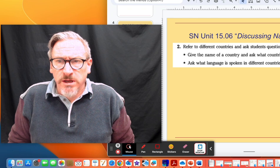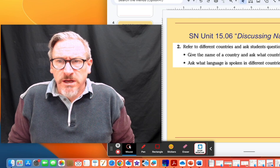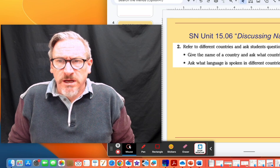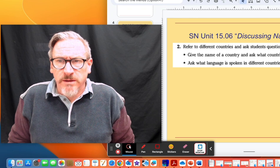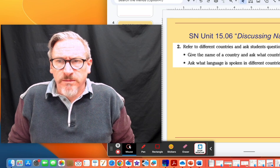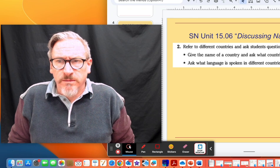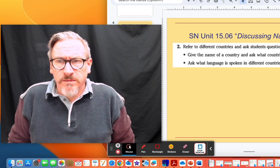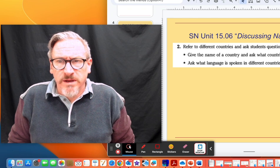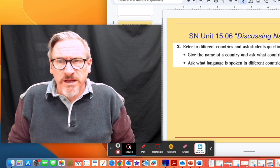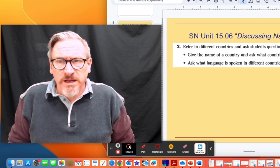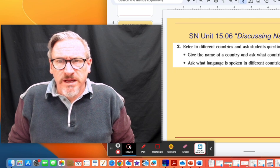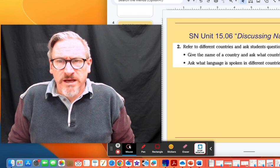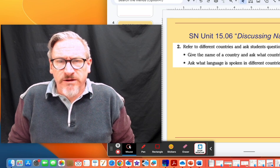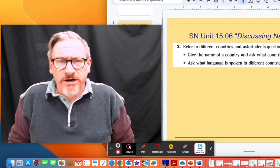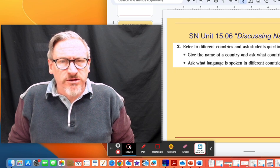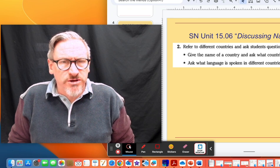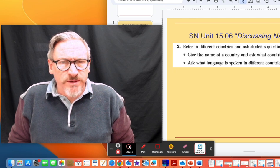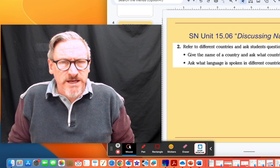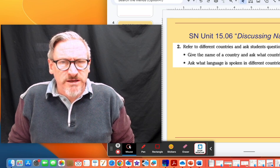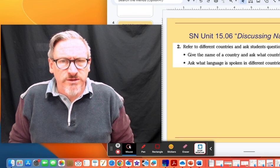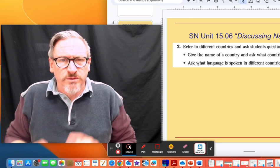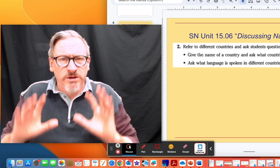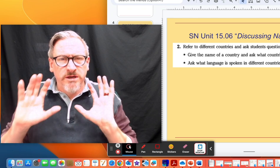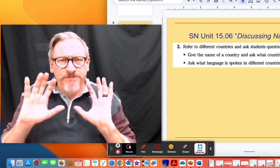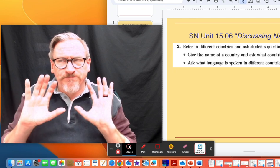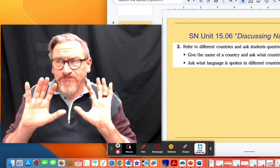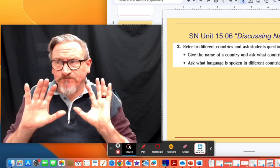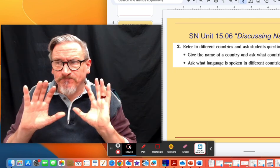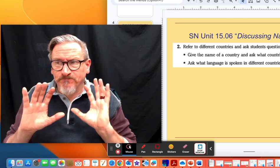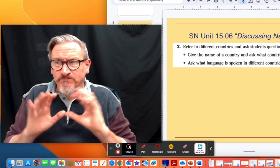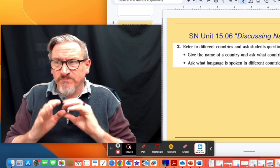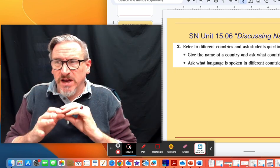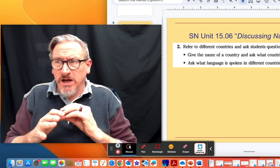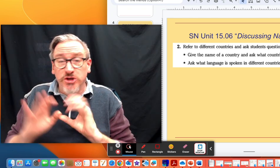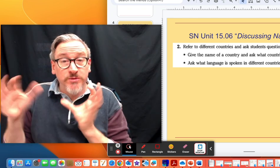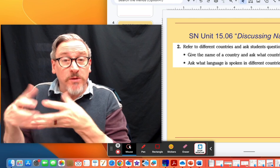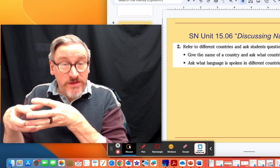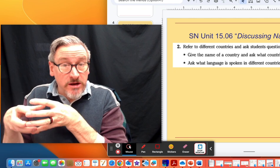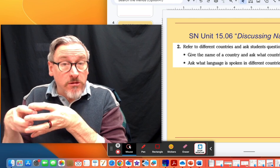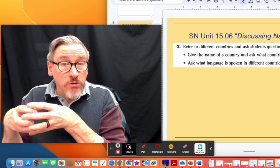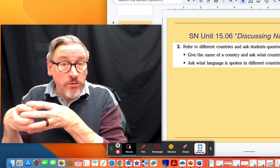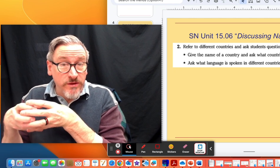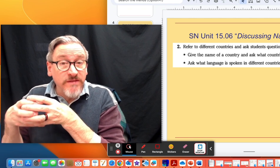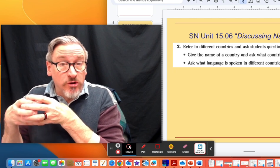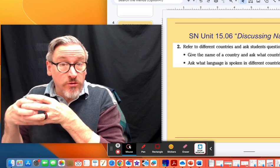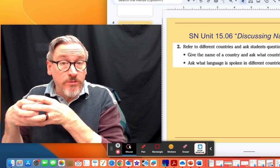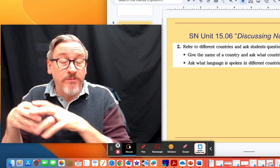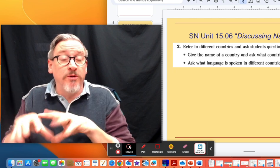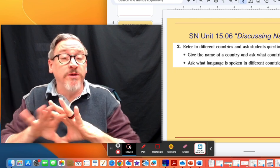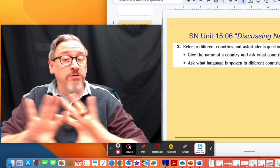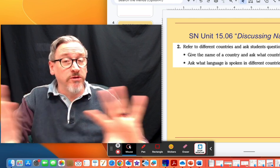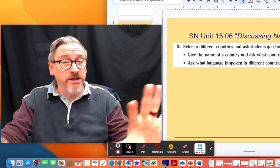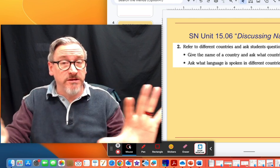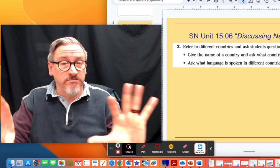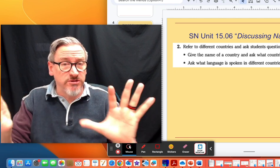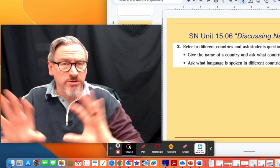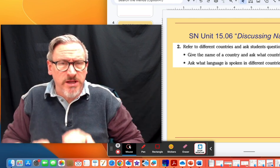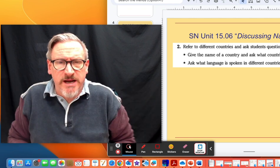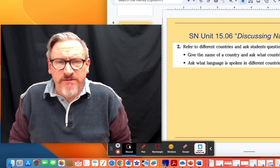people. In hearing culture, we tend to do that within the group, but we don't